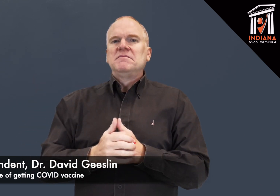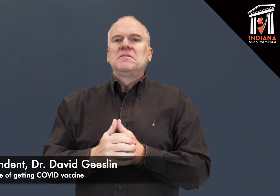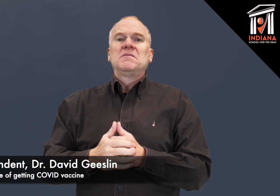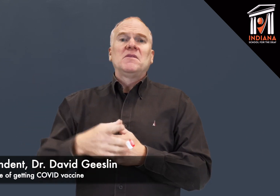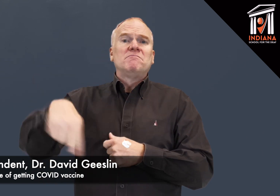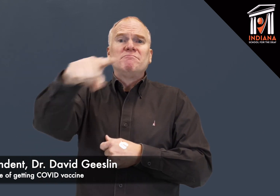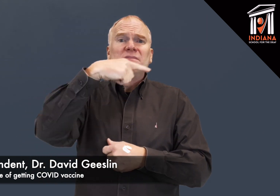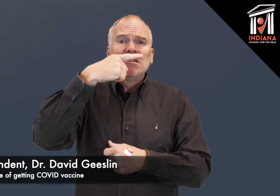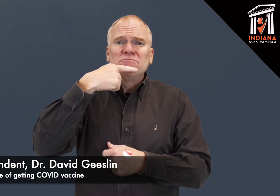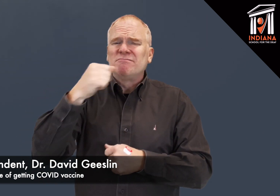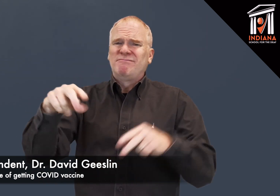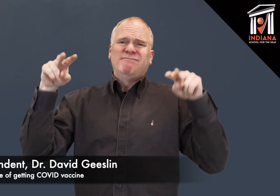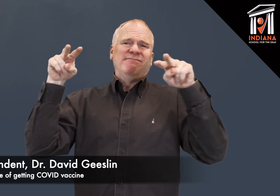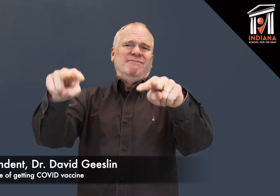the vaccination process.